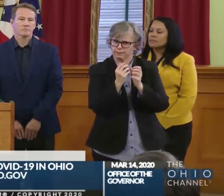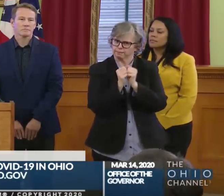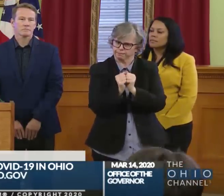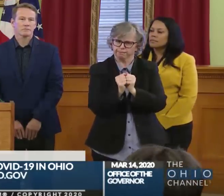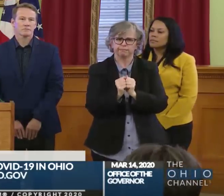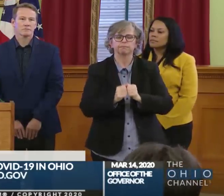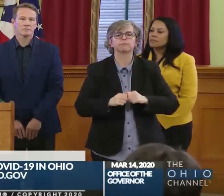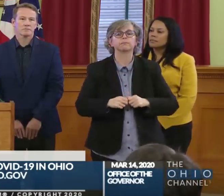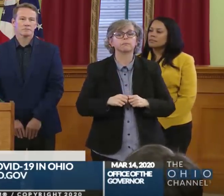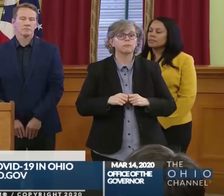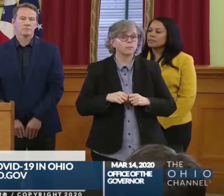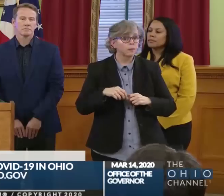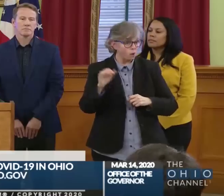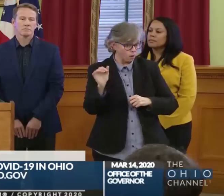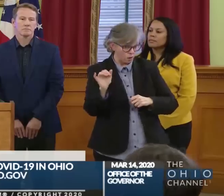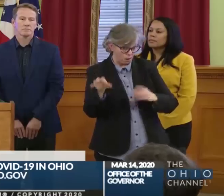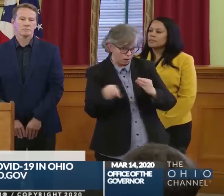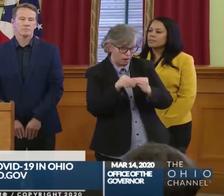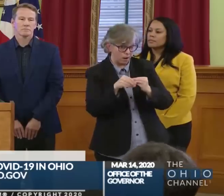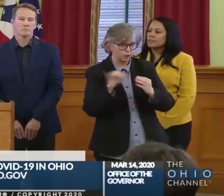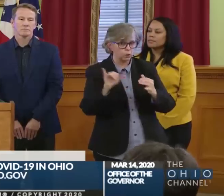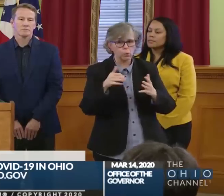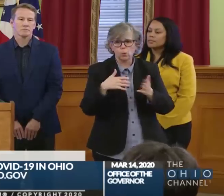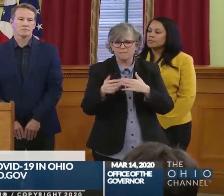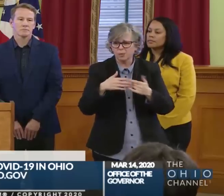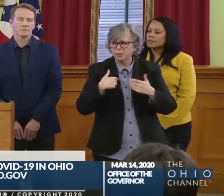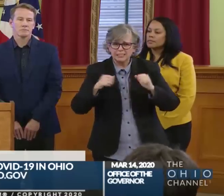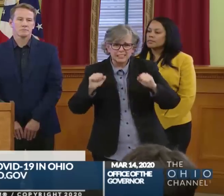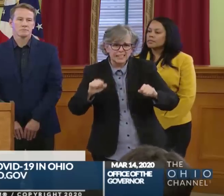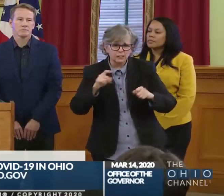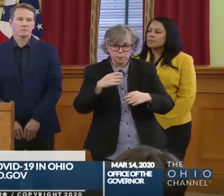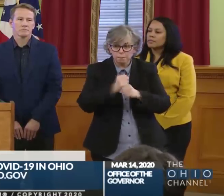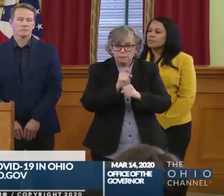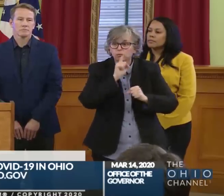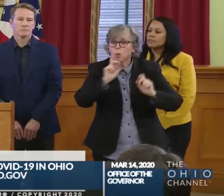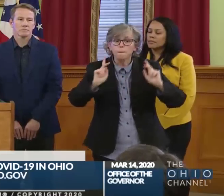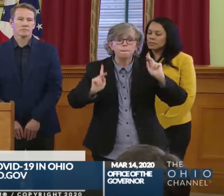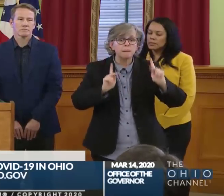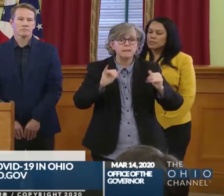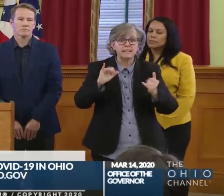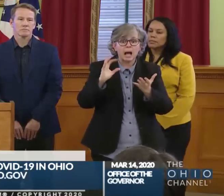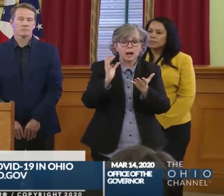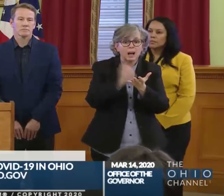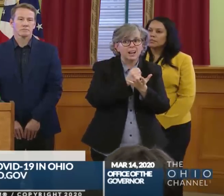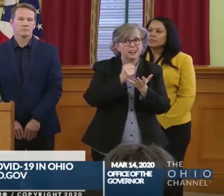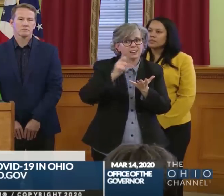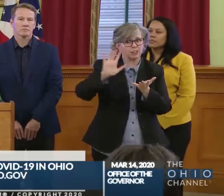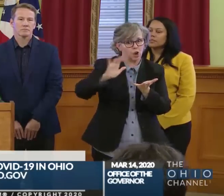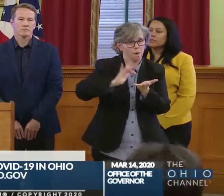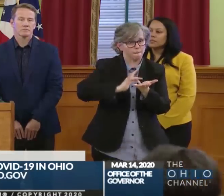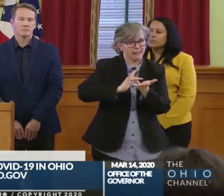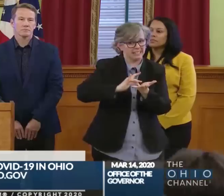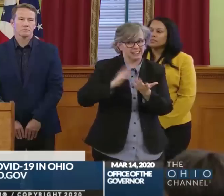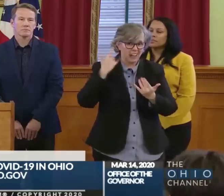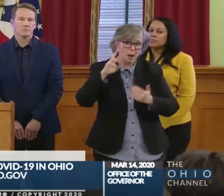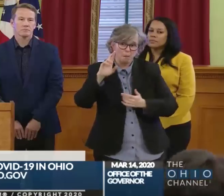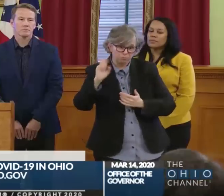these disorders are able to access the medications that they need. So last night, the Federal Substance Abuse and Mental Health